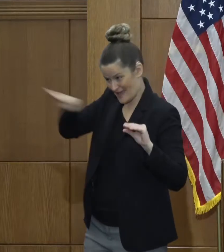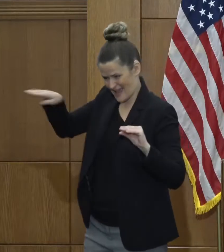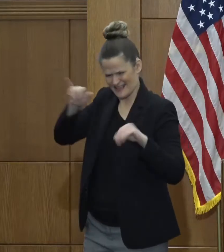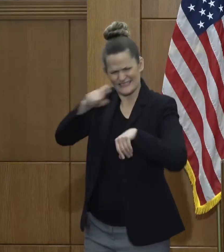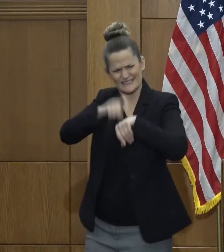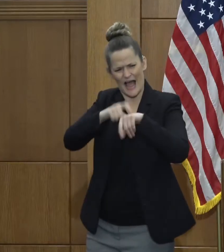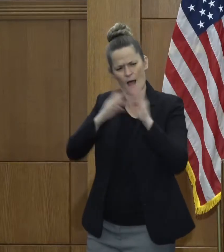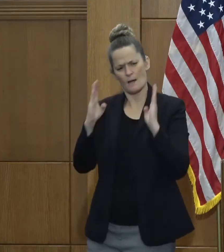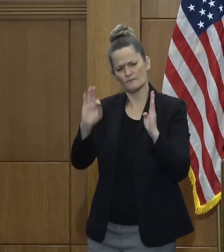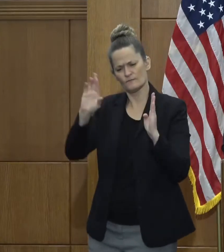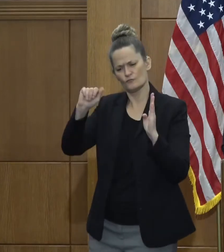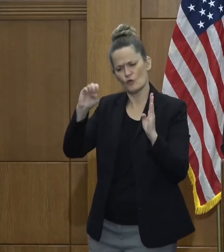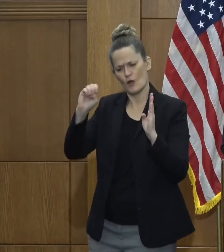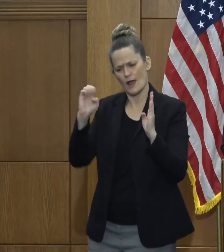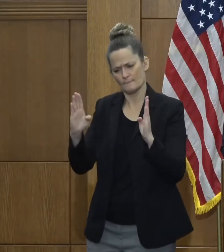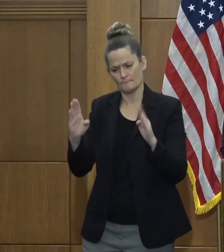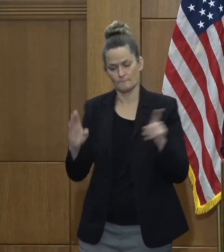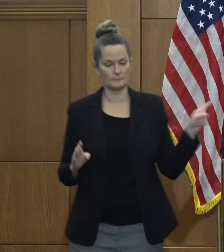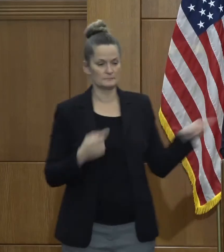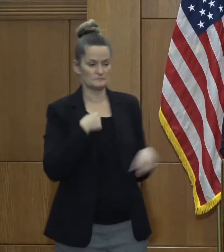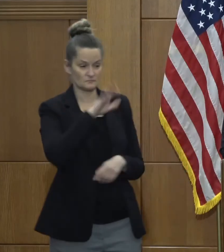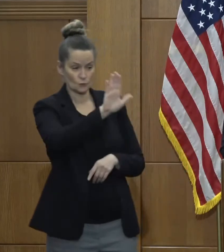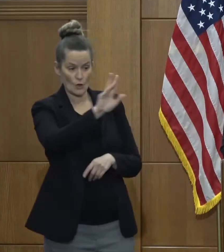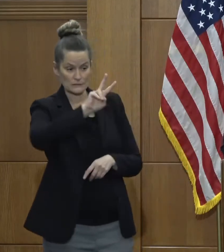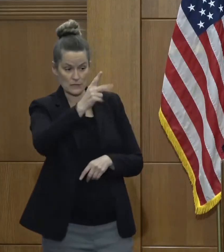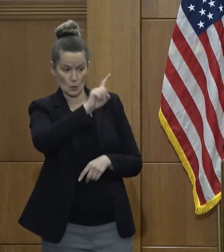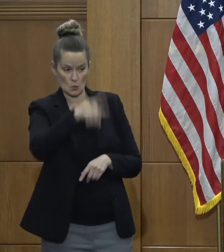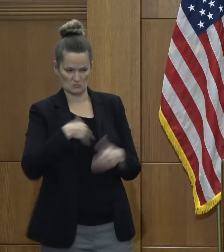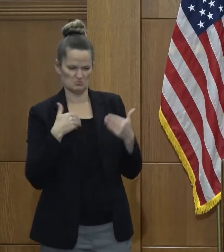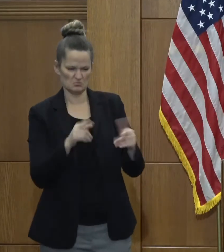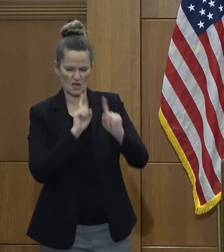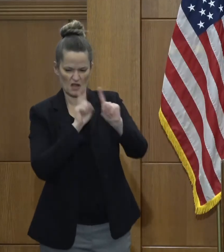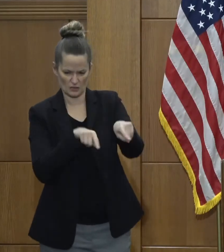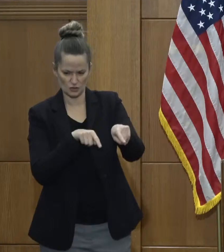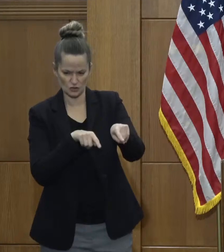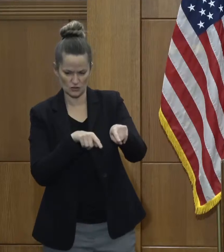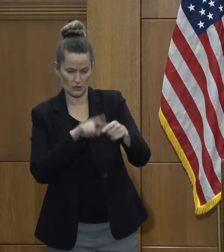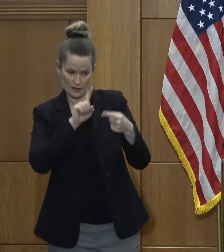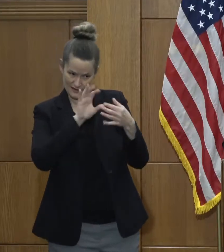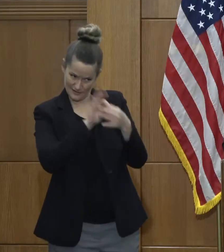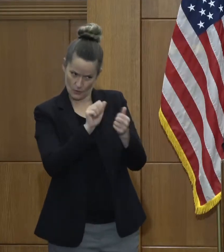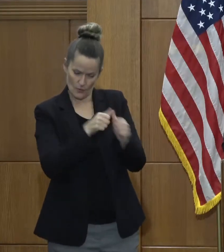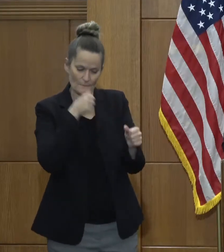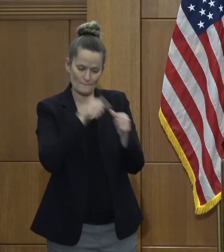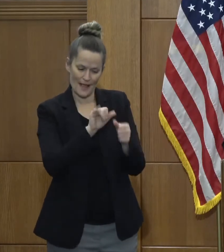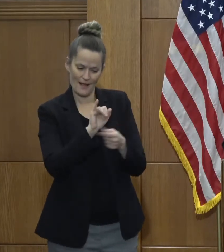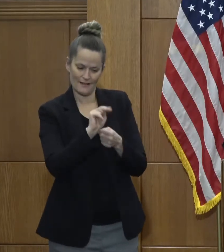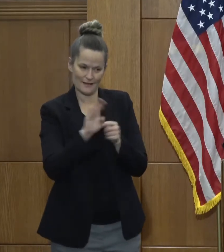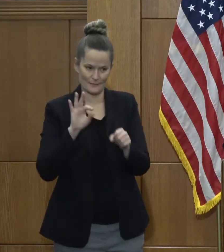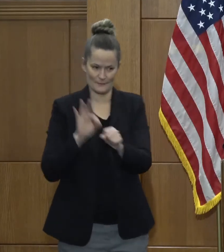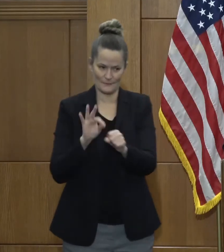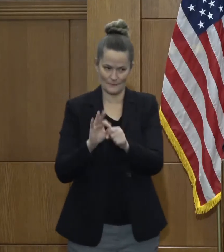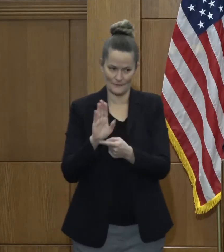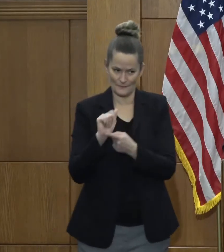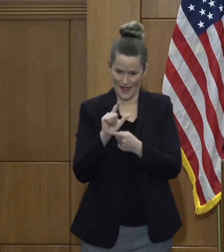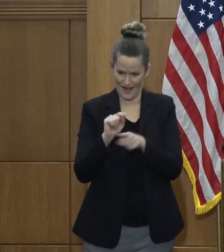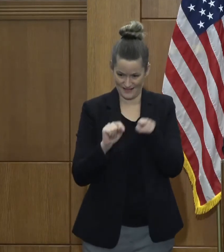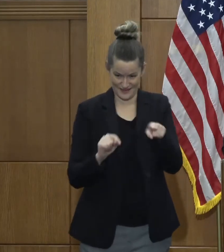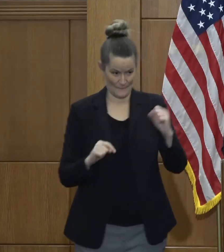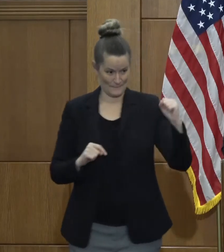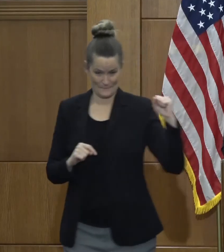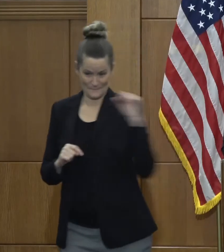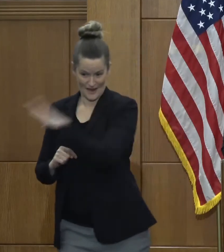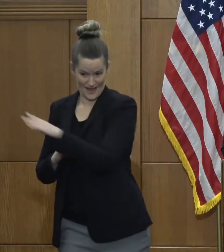take the second question first. It was about mail-in ballots and if we've seen issues with folks returning them. I think a lot of folks have chosen to